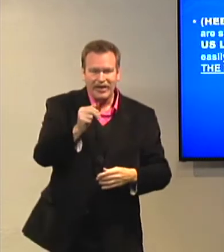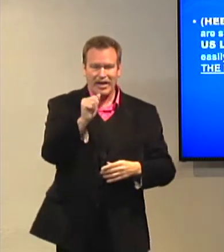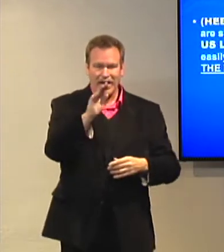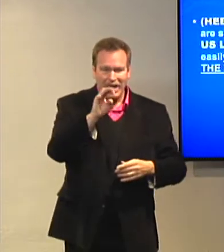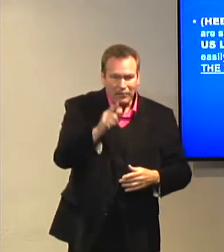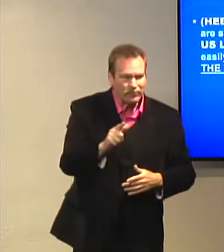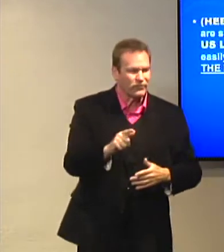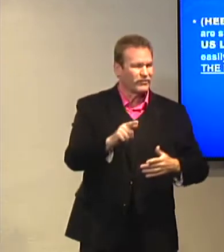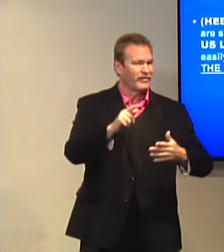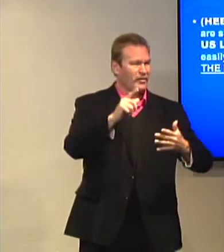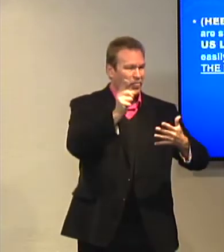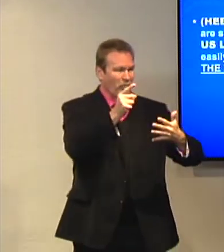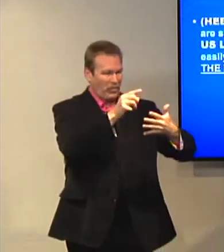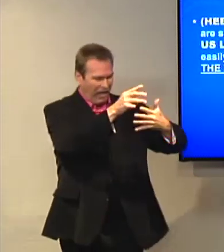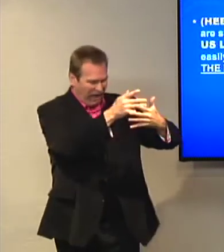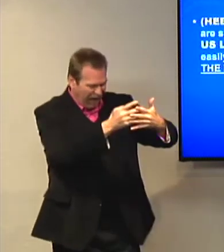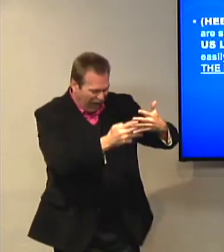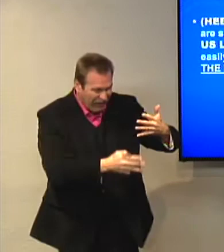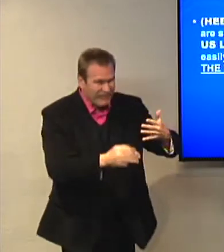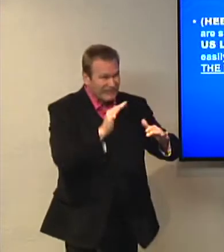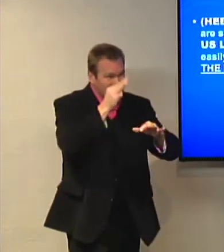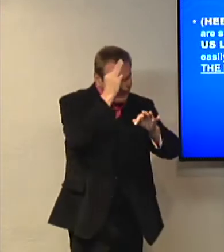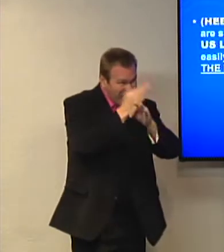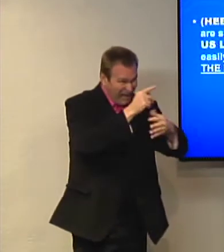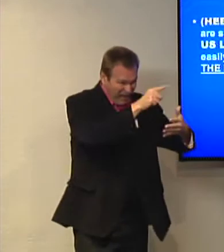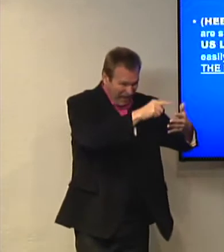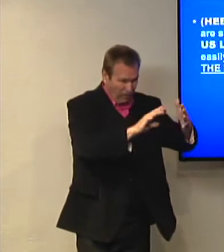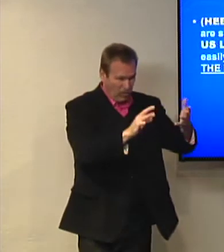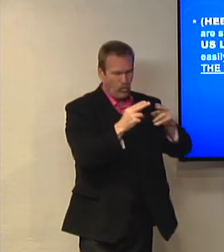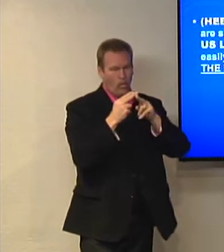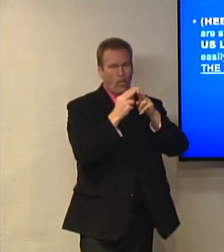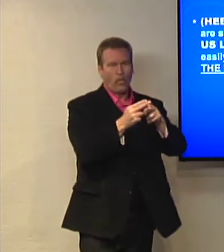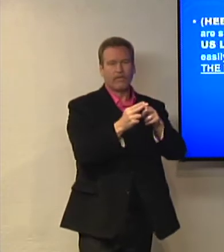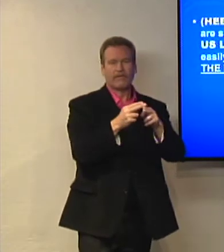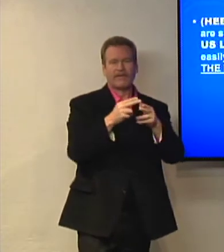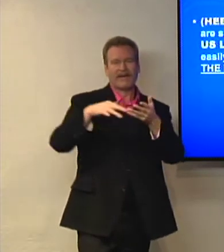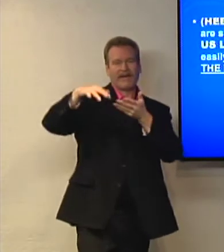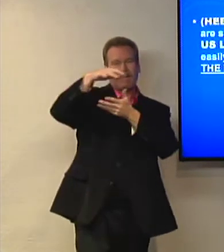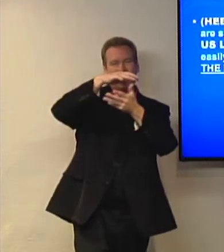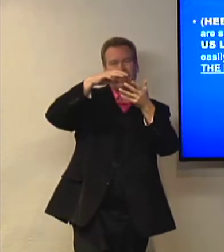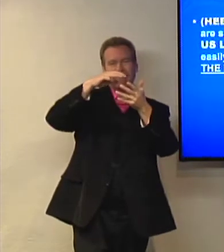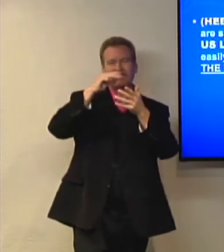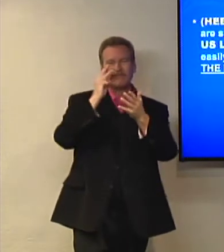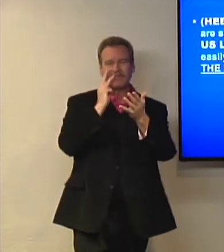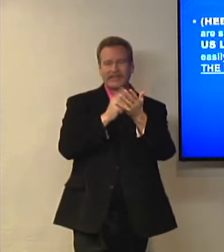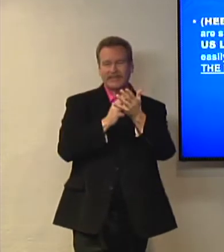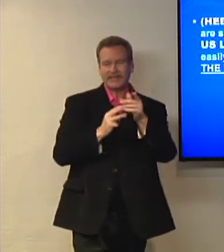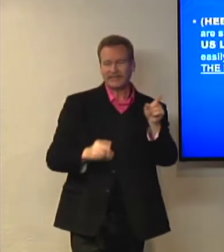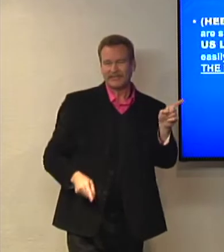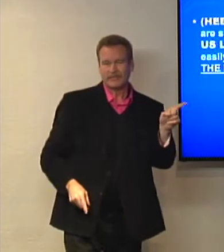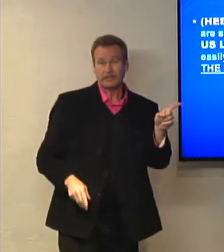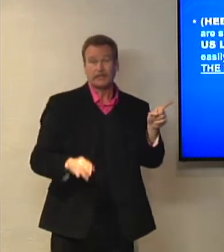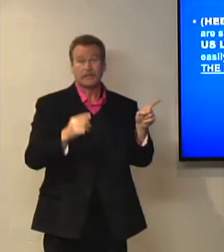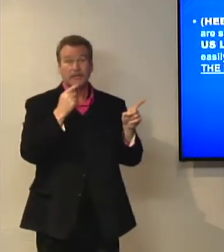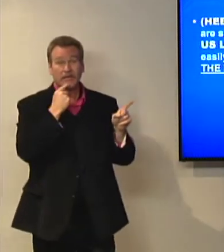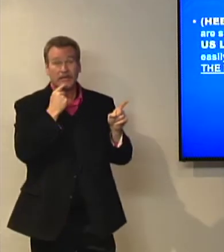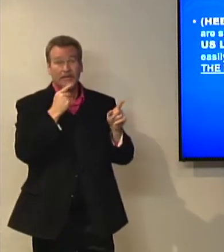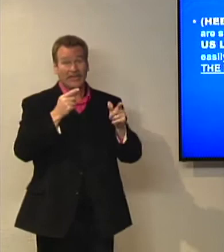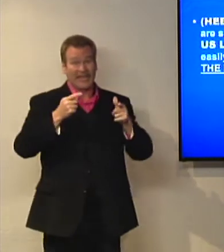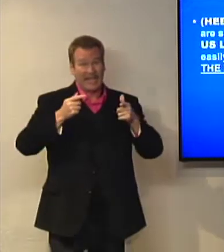faith of Abraham and Abel. It lists all these people who had great faith. They're the witnesses that this